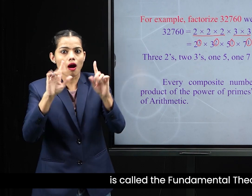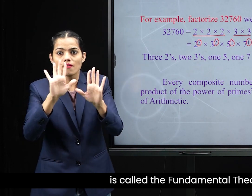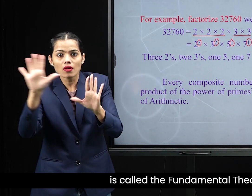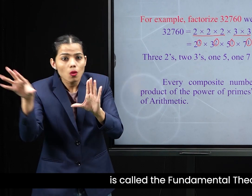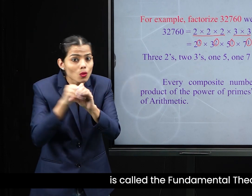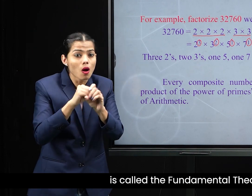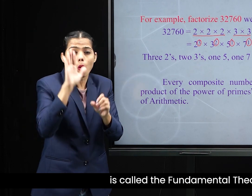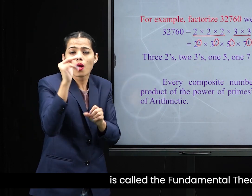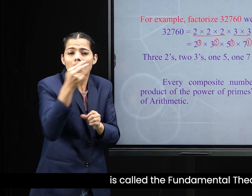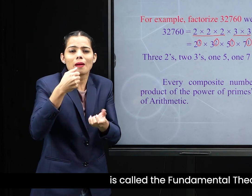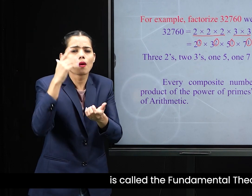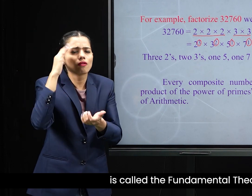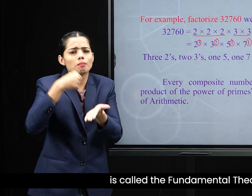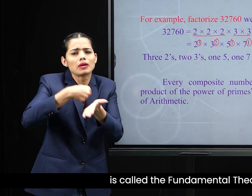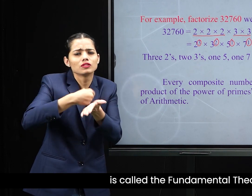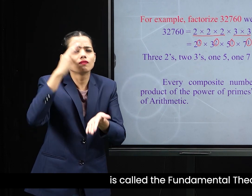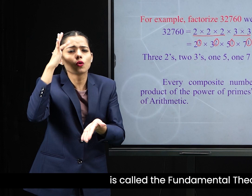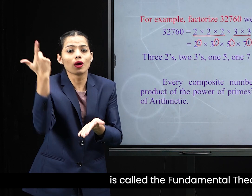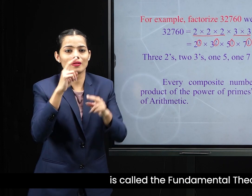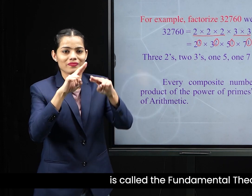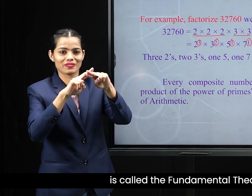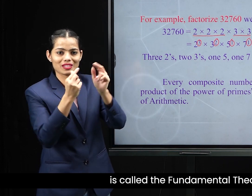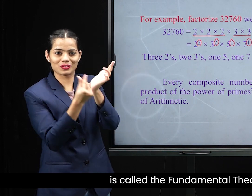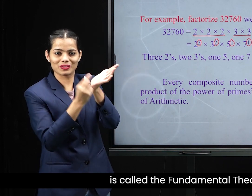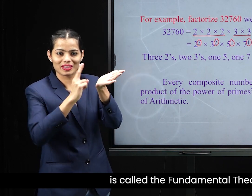the fundamental theorem of arithmetic.